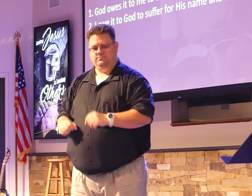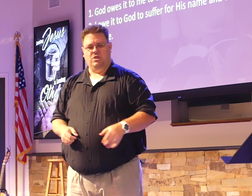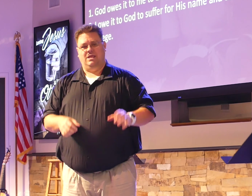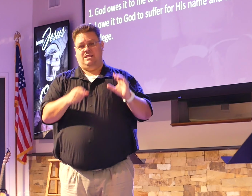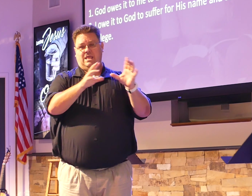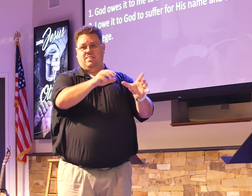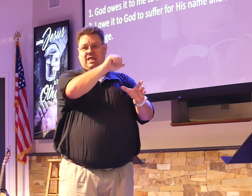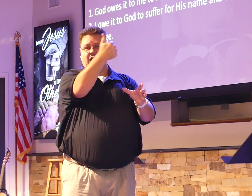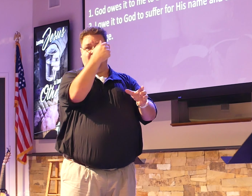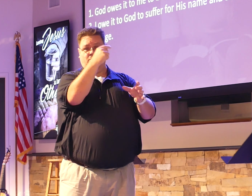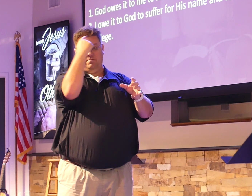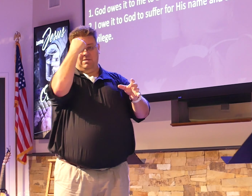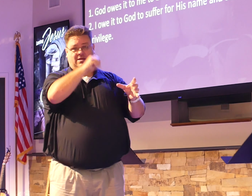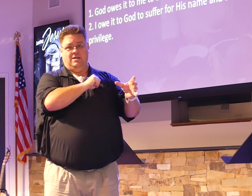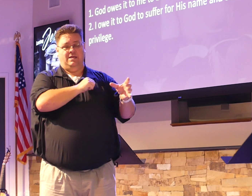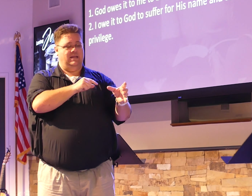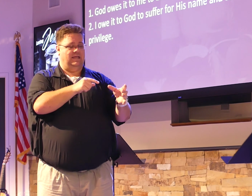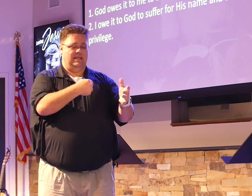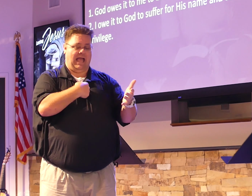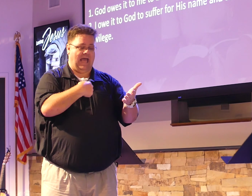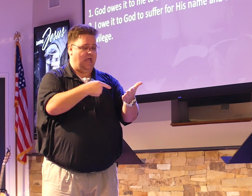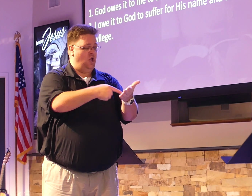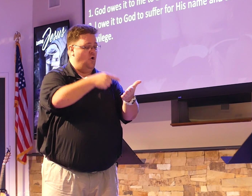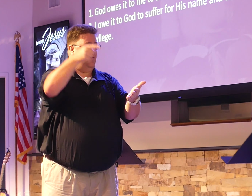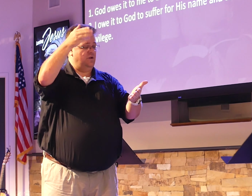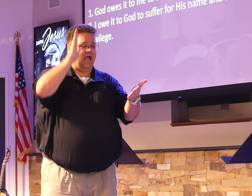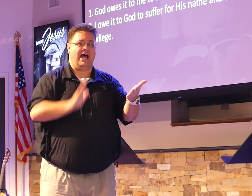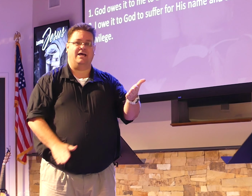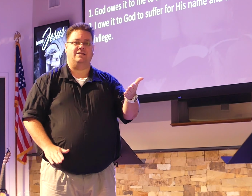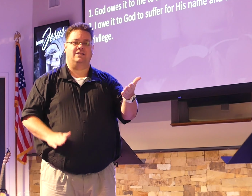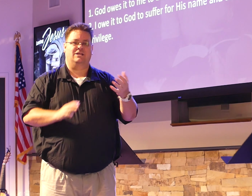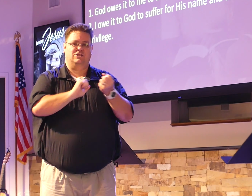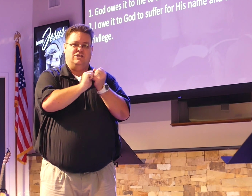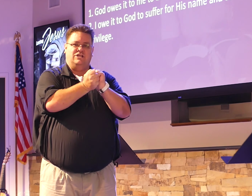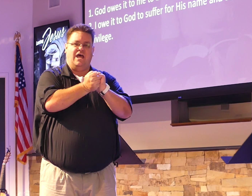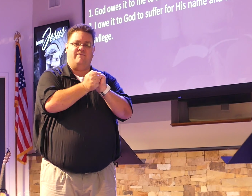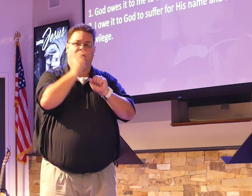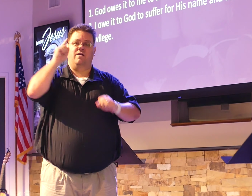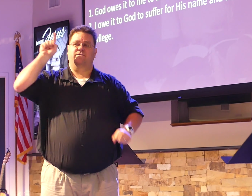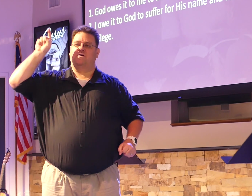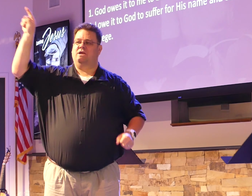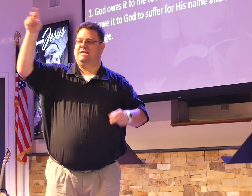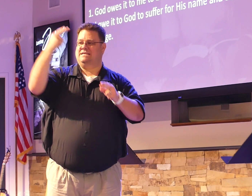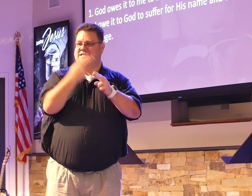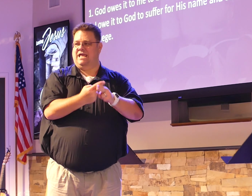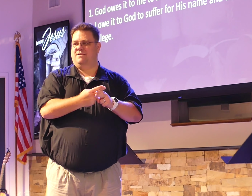I owe it to God to suffer for His name. And I consider it a privilege.